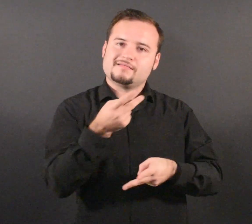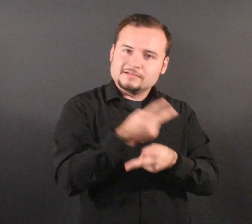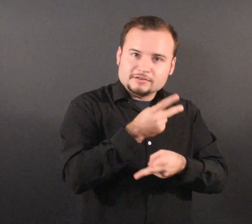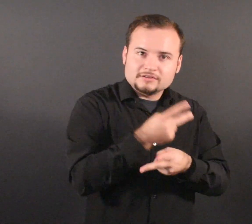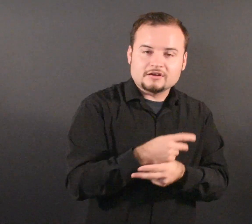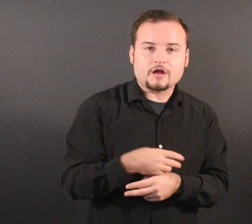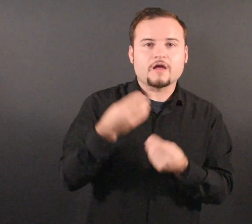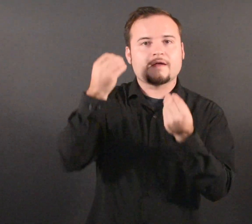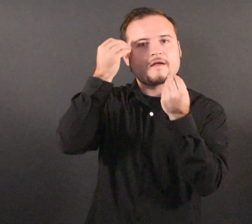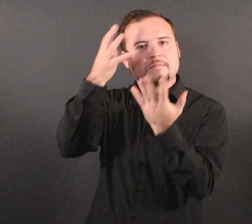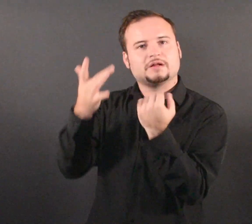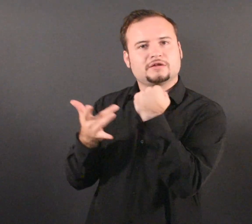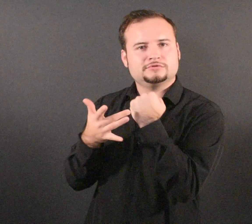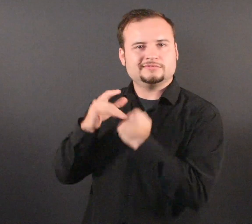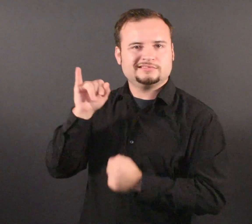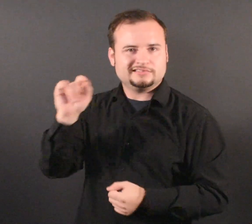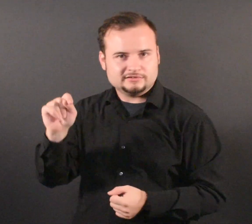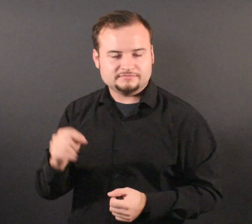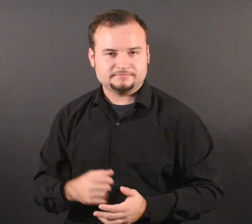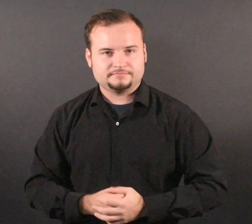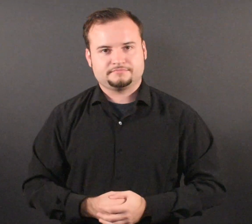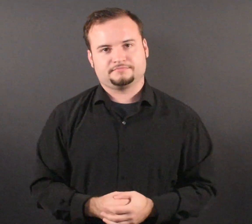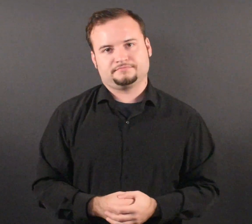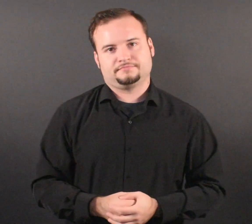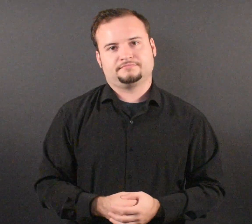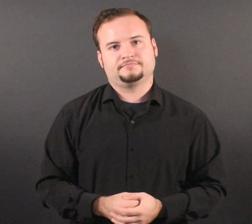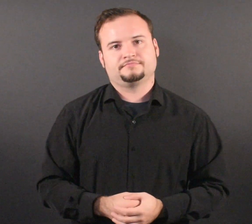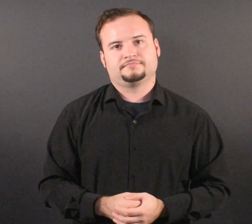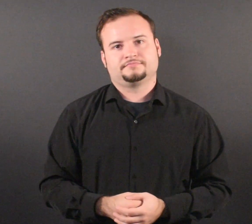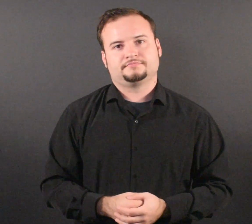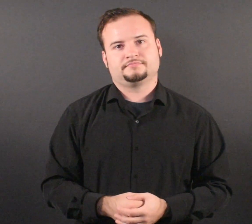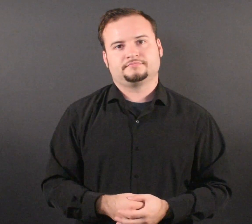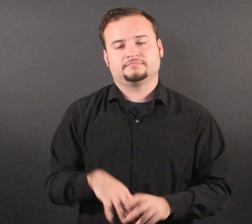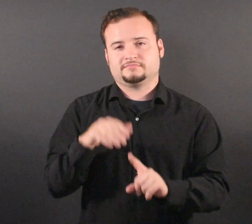healthcare, and information technology.